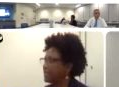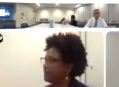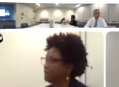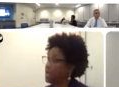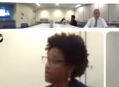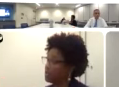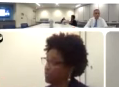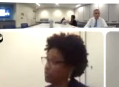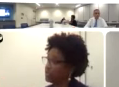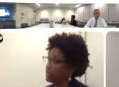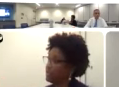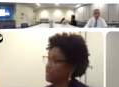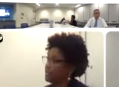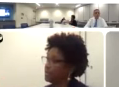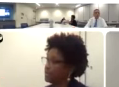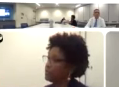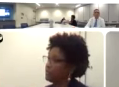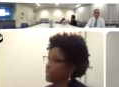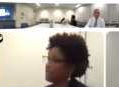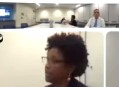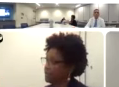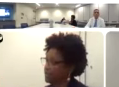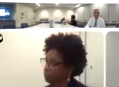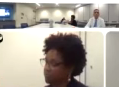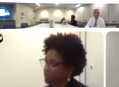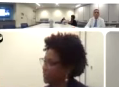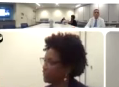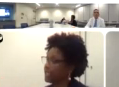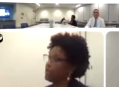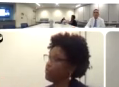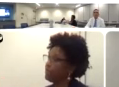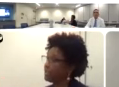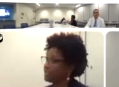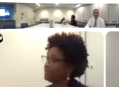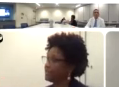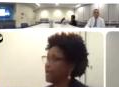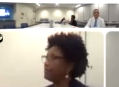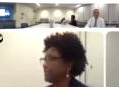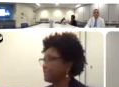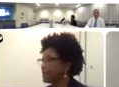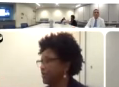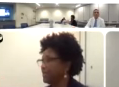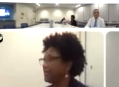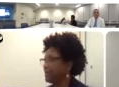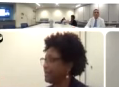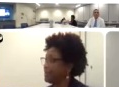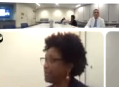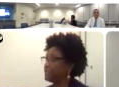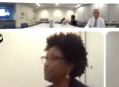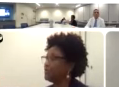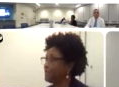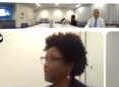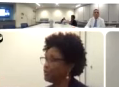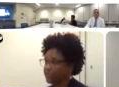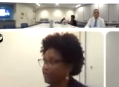we enter full along supports. So just checking in with the person, see how things are going, letting the